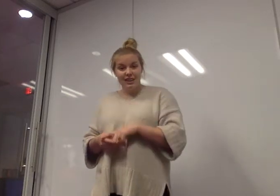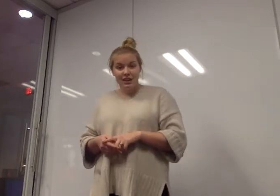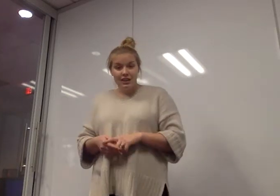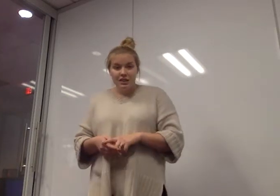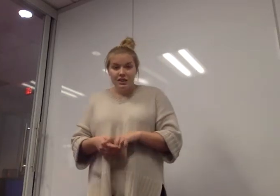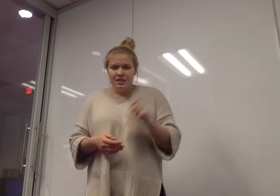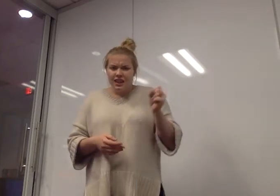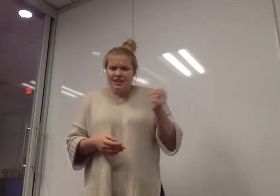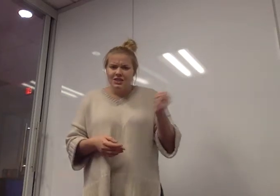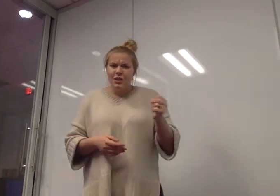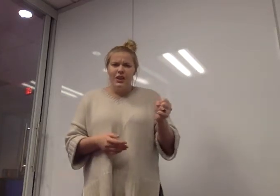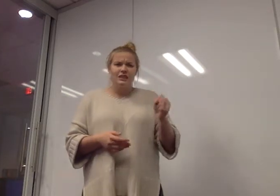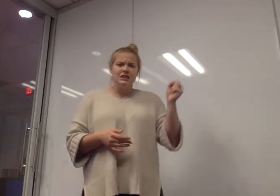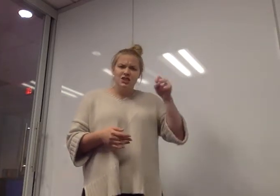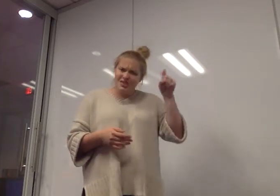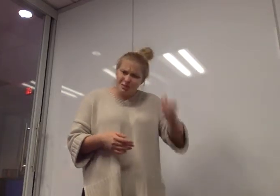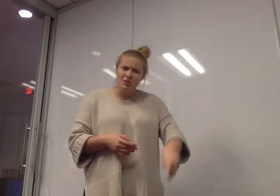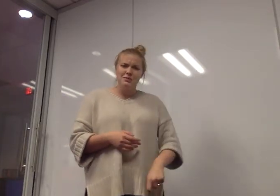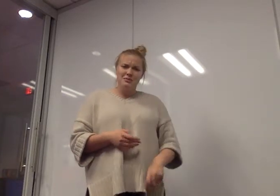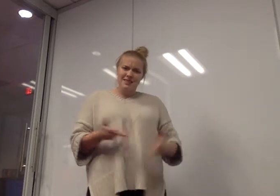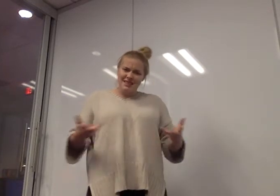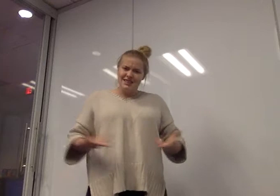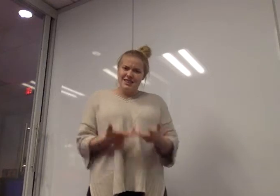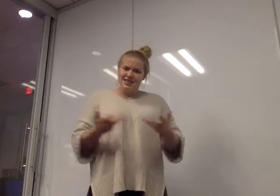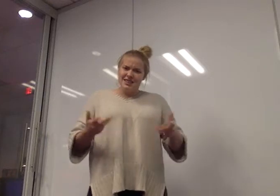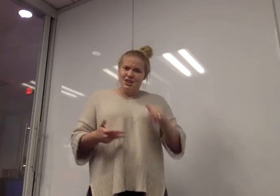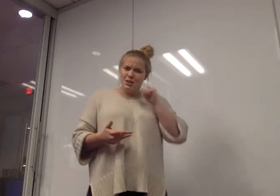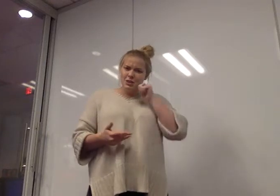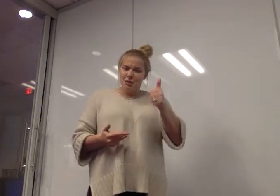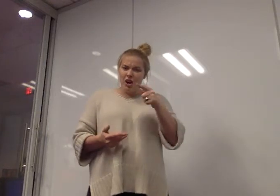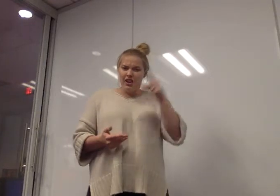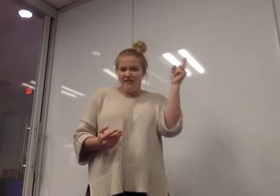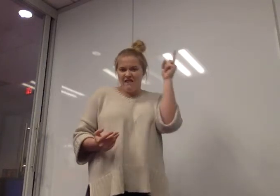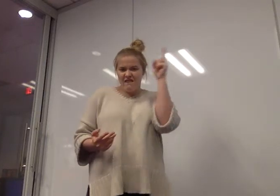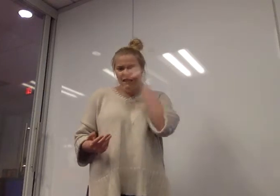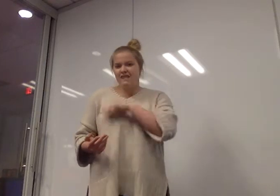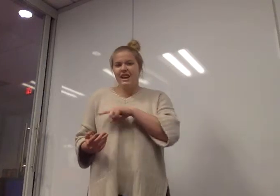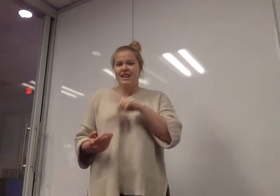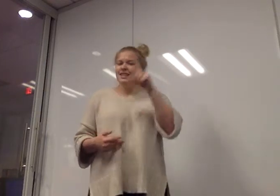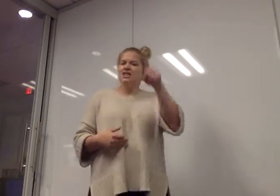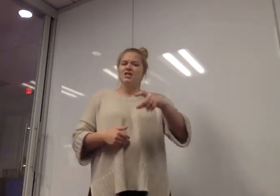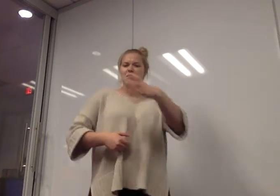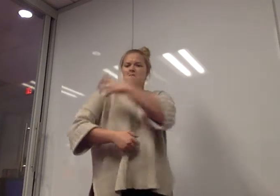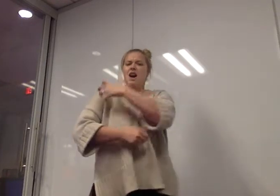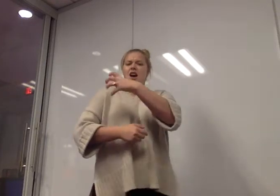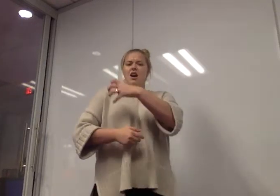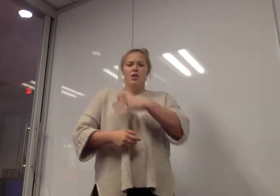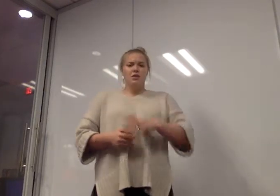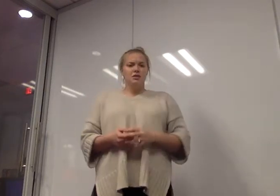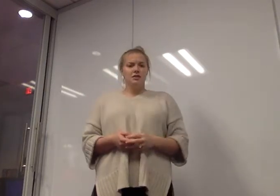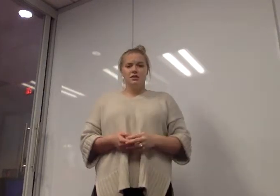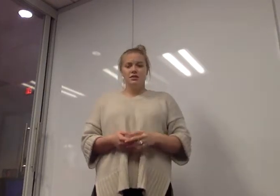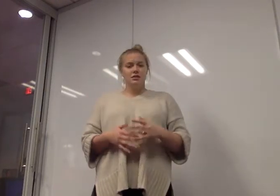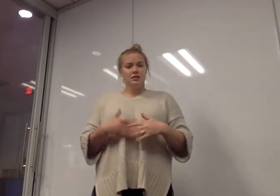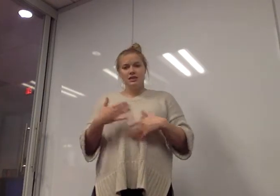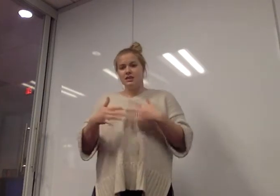yes, you are. You are supposed to be here, and tomorrow you're going to fake it. You're going to make yourself powerful, and, you're going